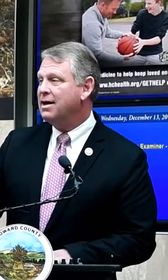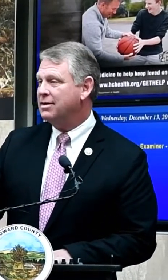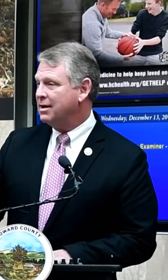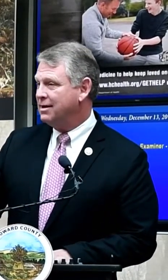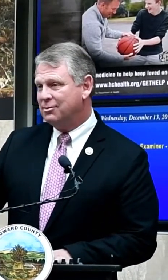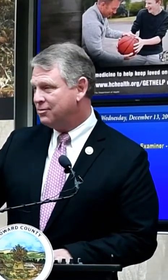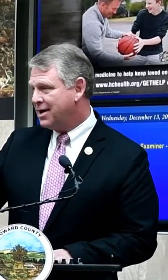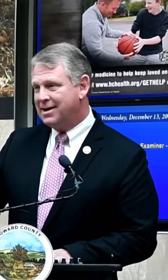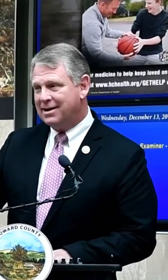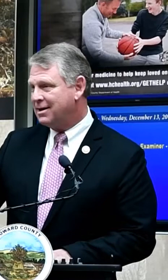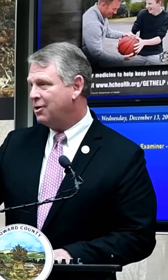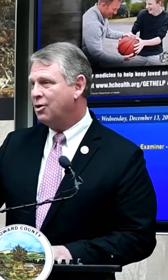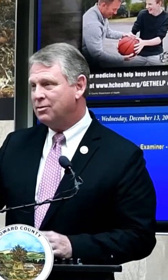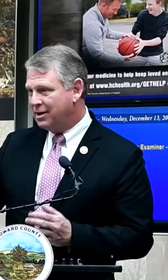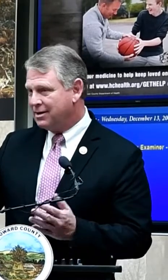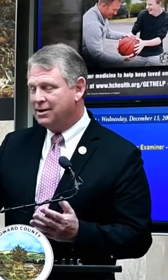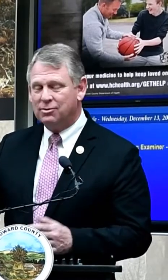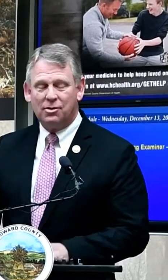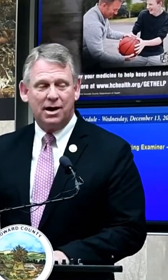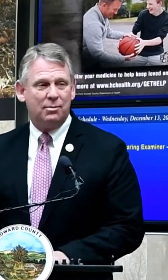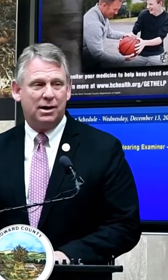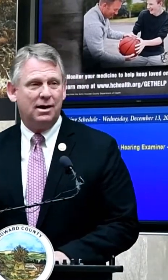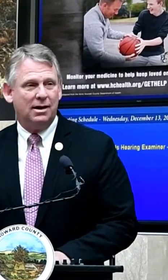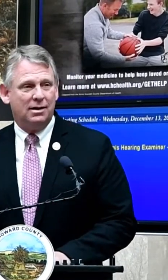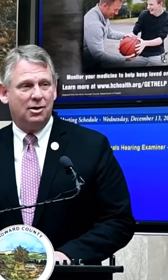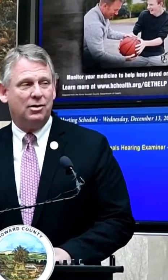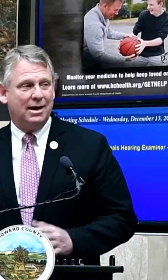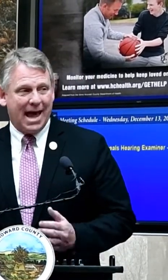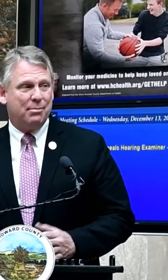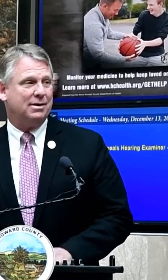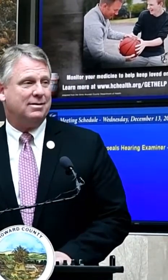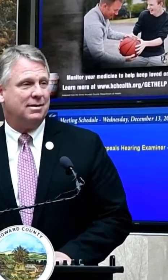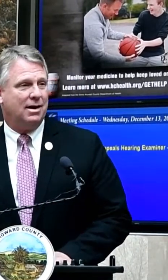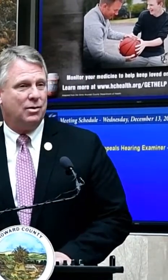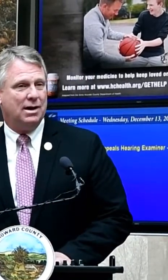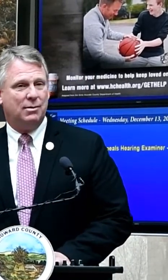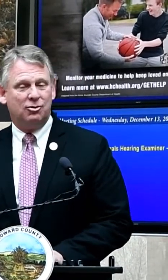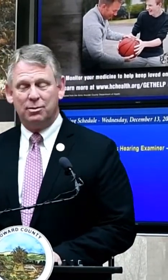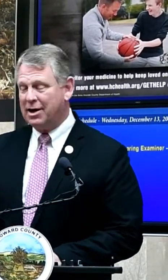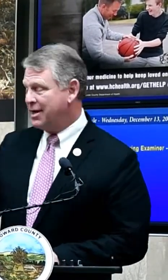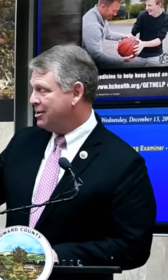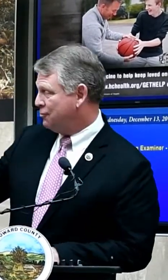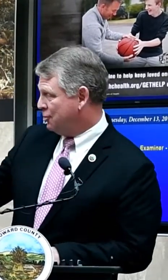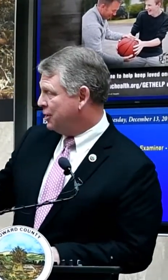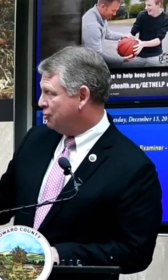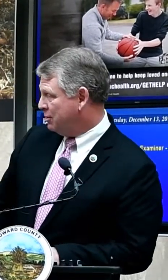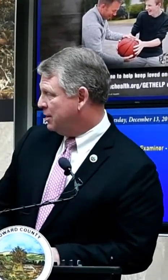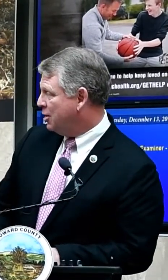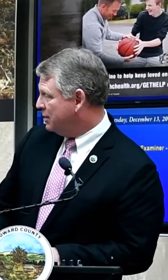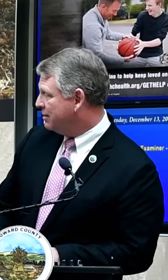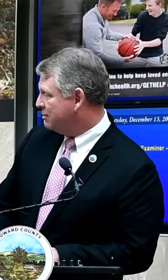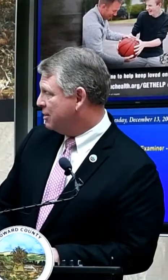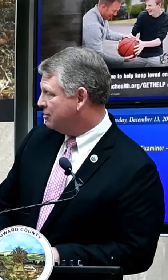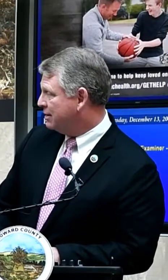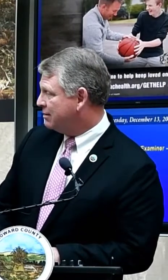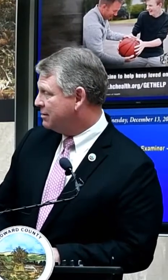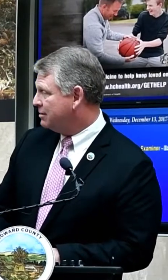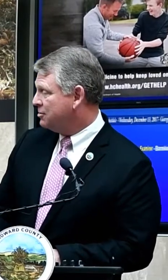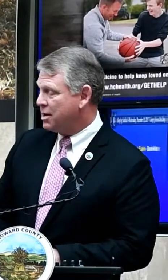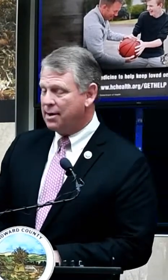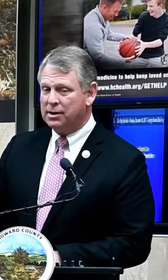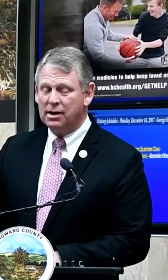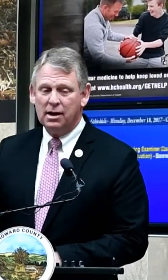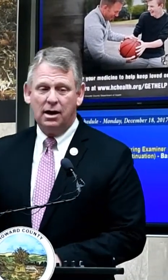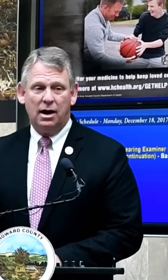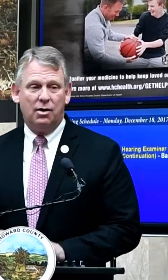he didn't get anything, and he was fine. He had Tylenol. Luckily, he was okay. But, you know, it happens, and we need to make sure. But I thank you for your leadership in helping us to make sure that doesn't